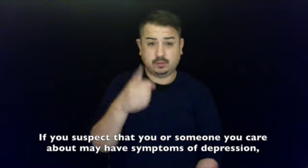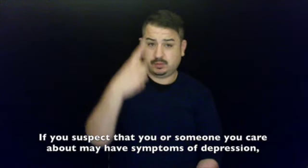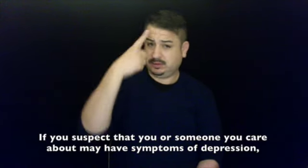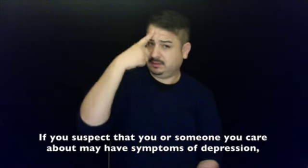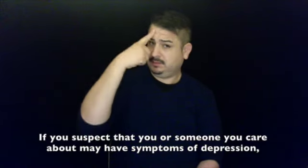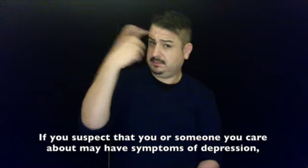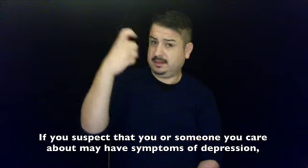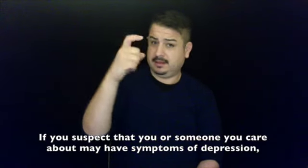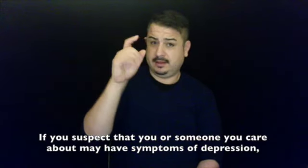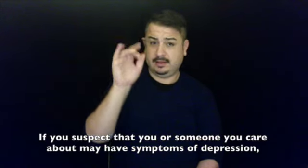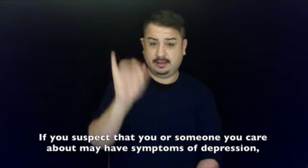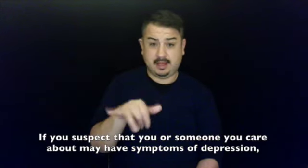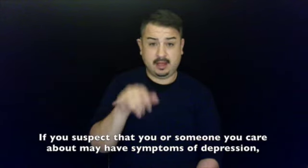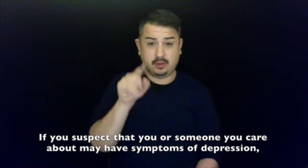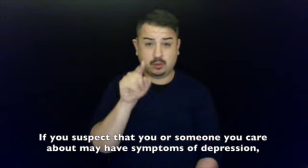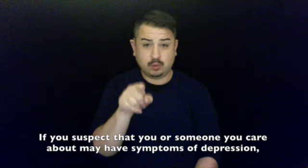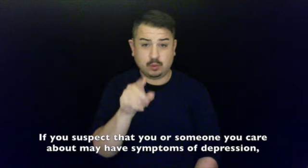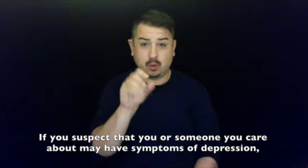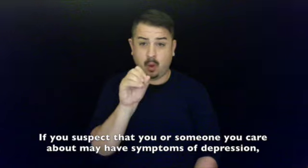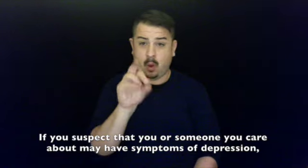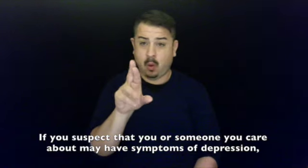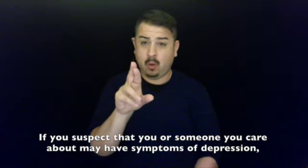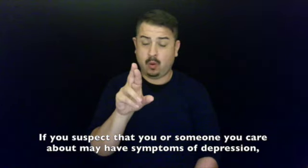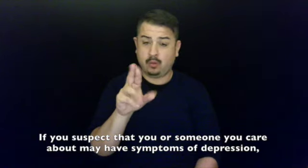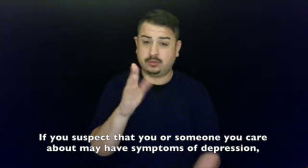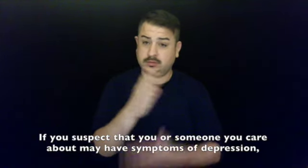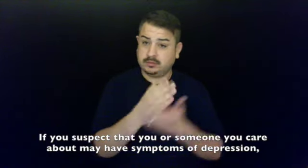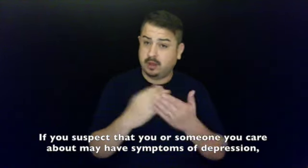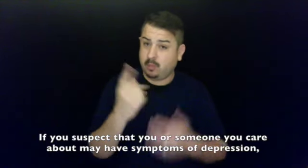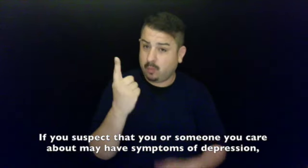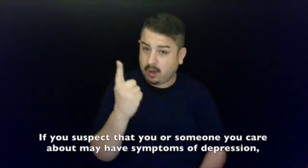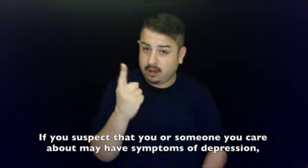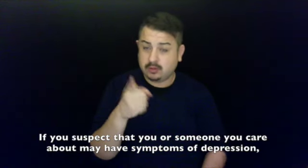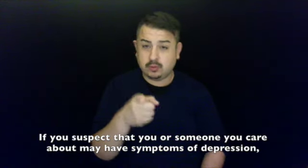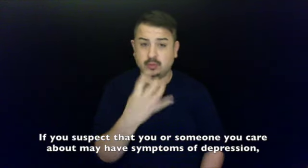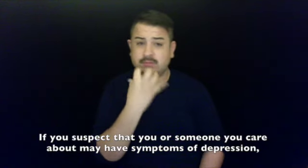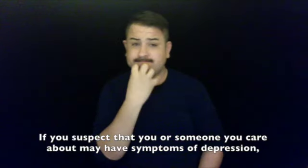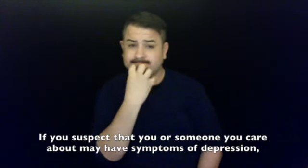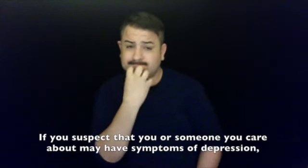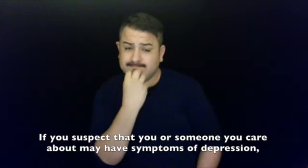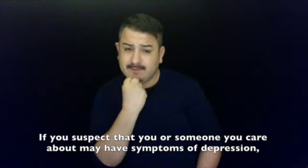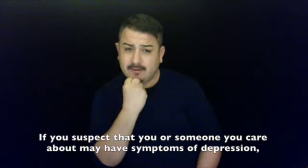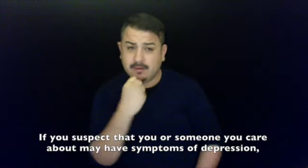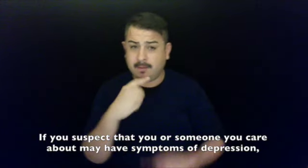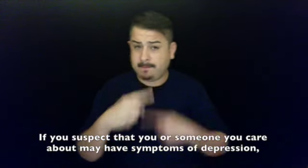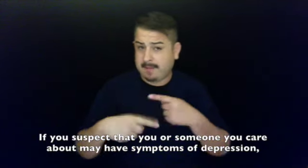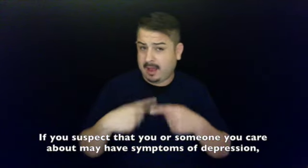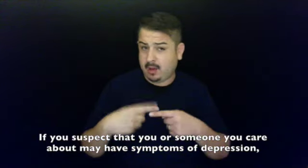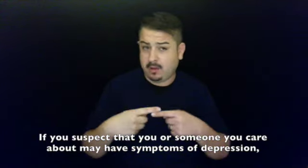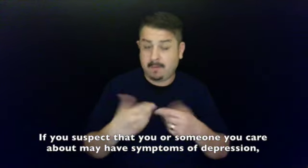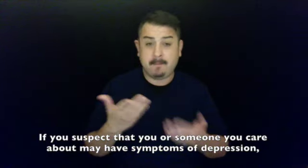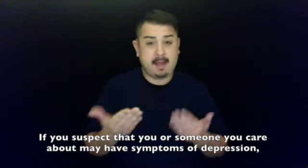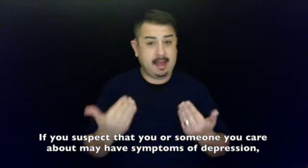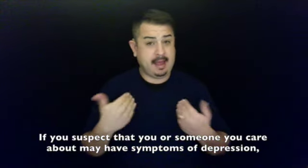If you suspect that you or someone you care about may have the symptoms of depression,